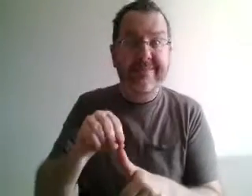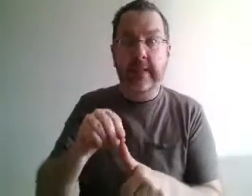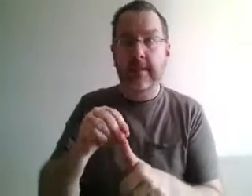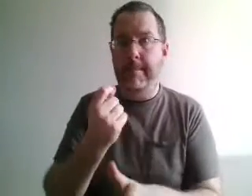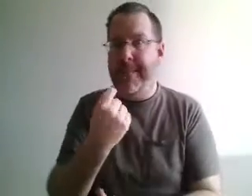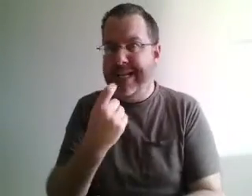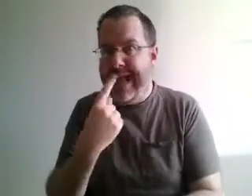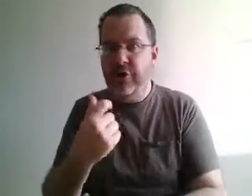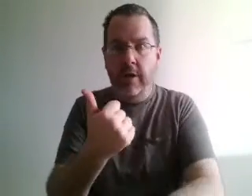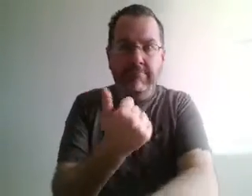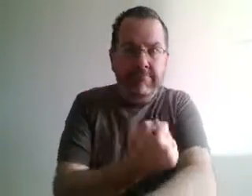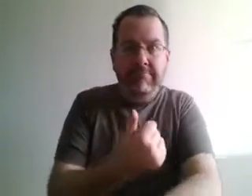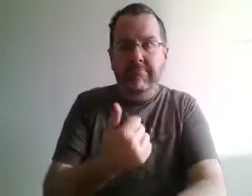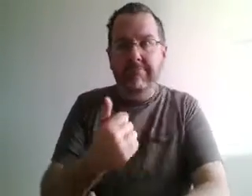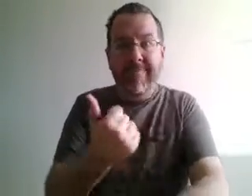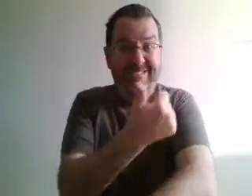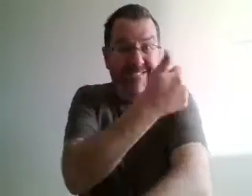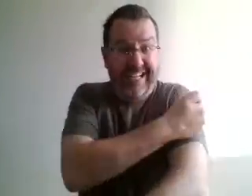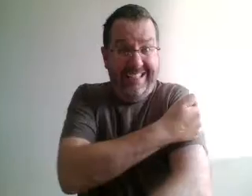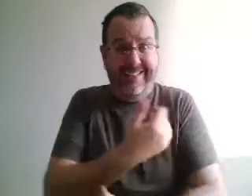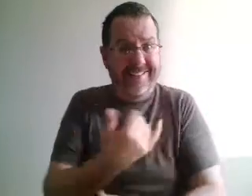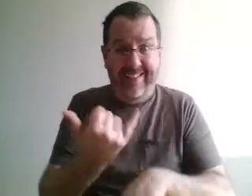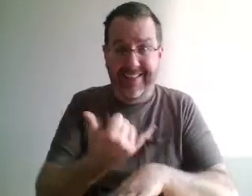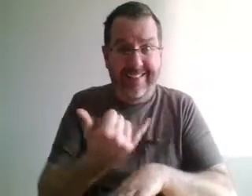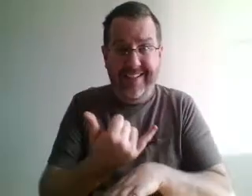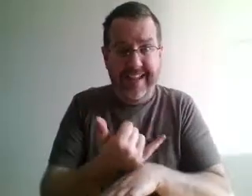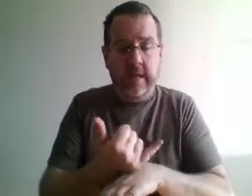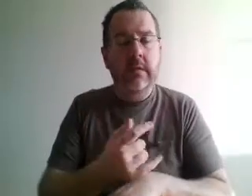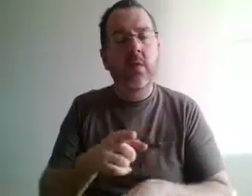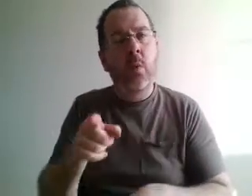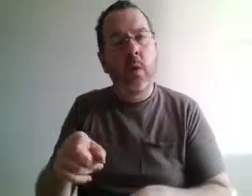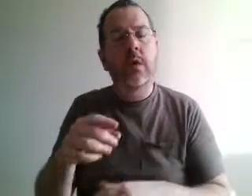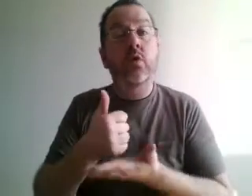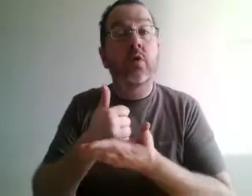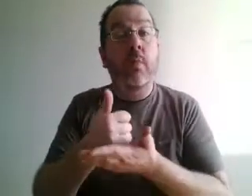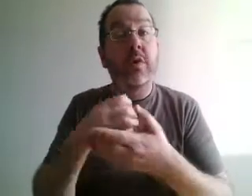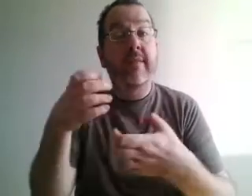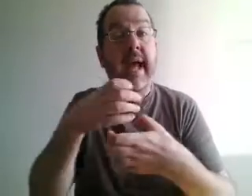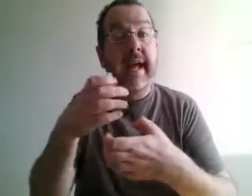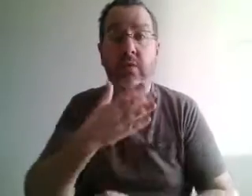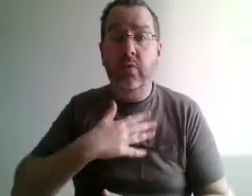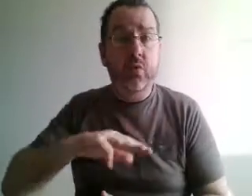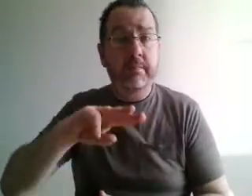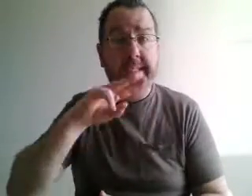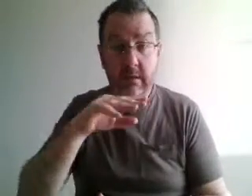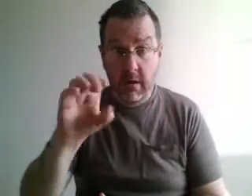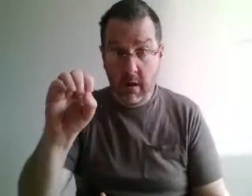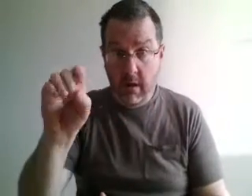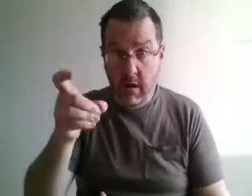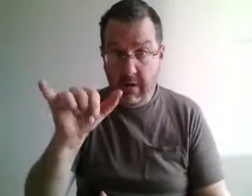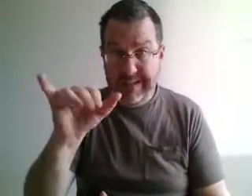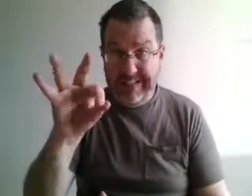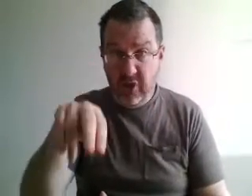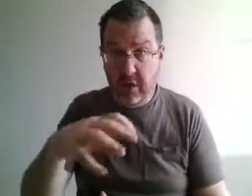vaccines for this virus, supportive care means oxygen, fluids,